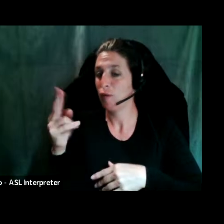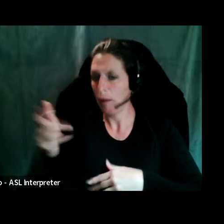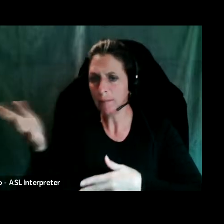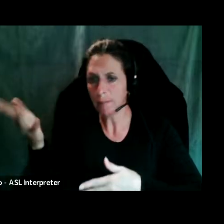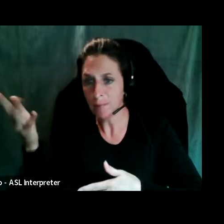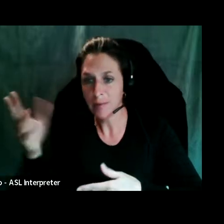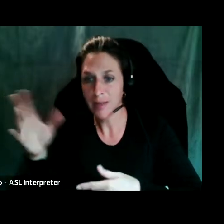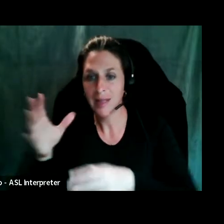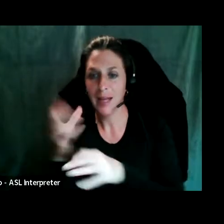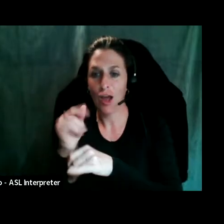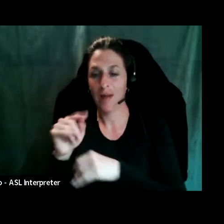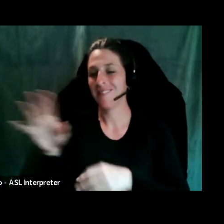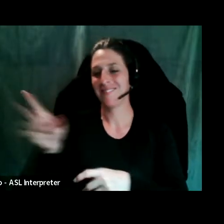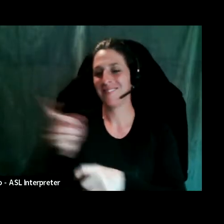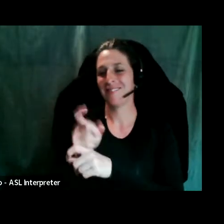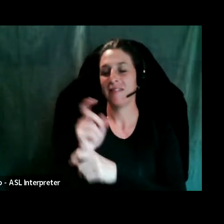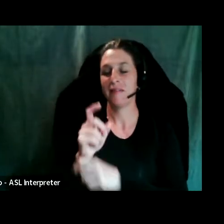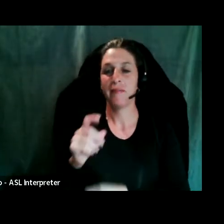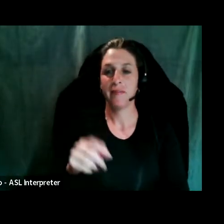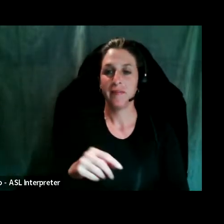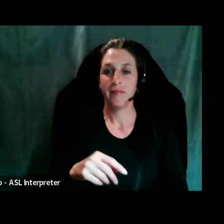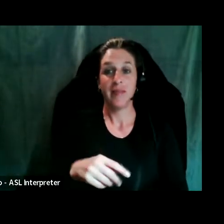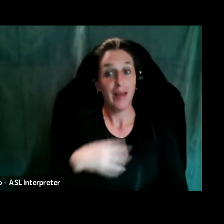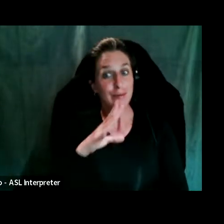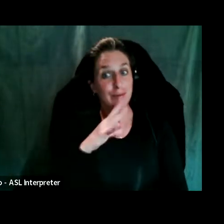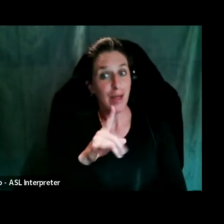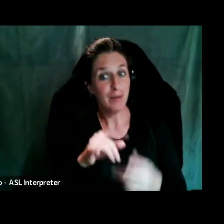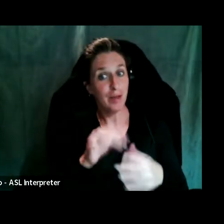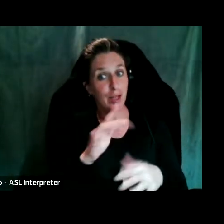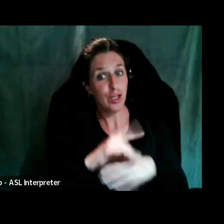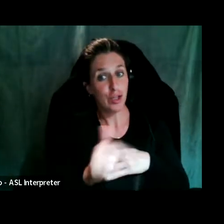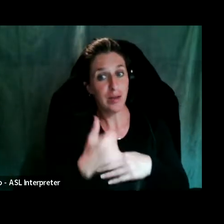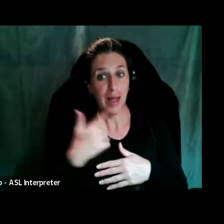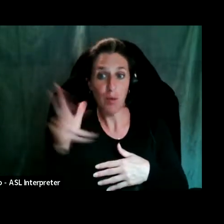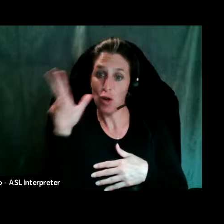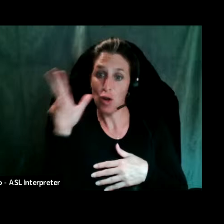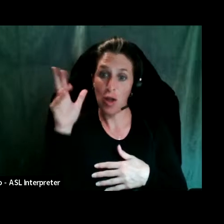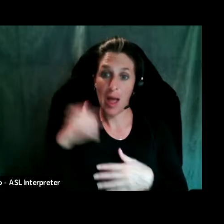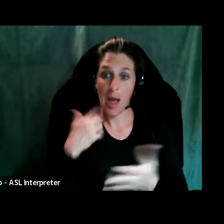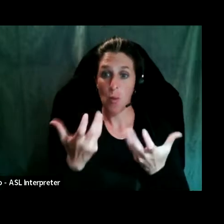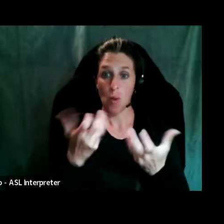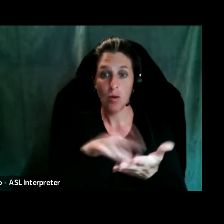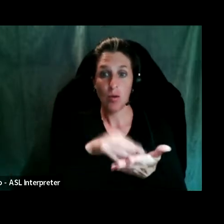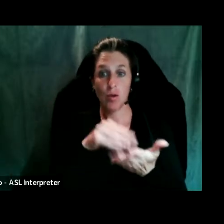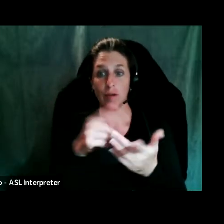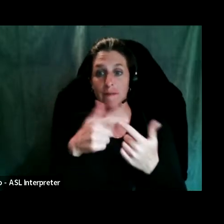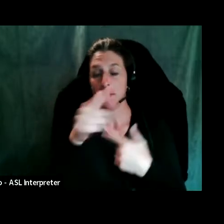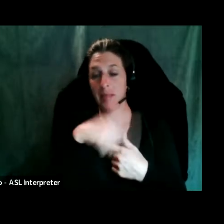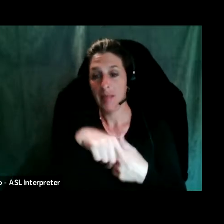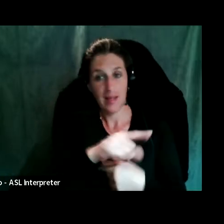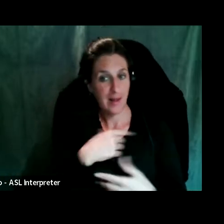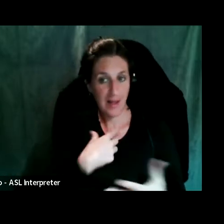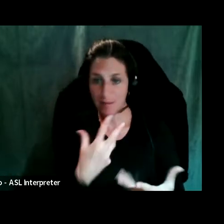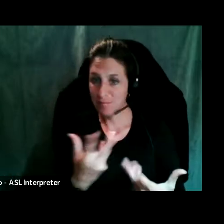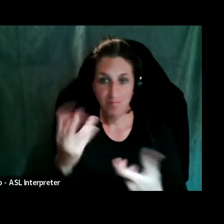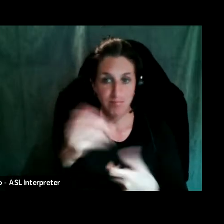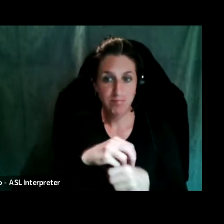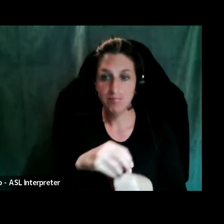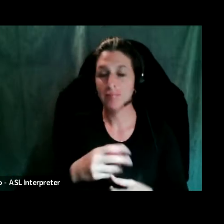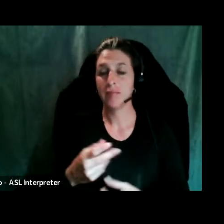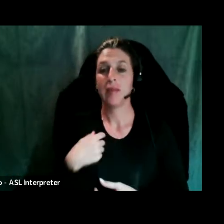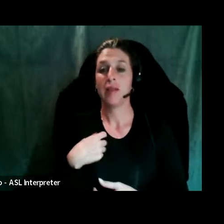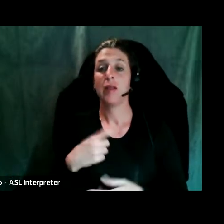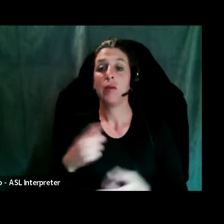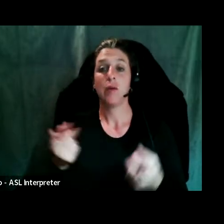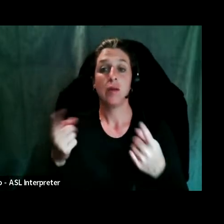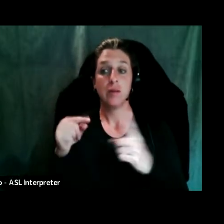kidding. I was just talking about that earlier. I'm like, I want to learn from them. It starts there, and when it comes to the high school,